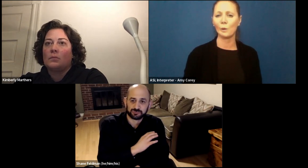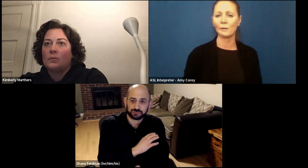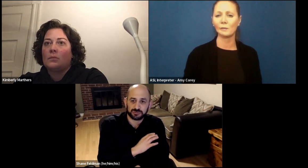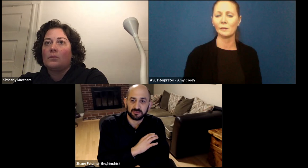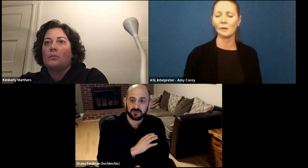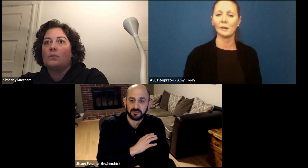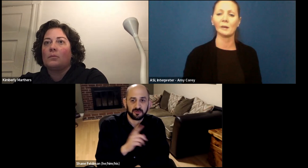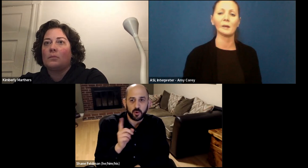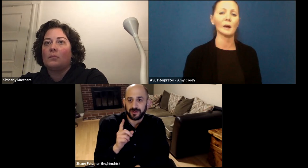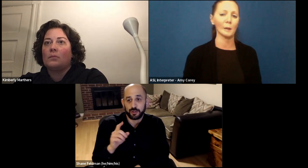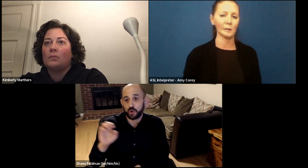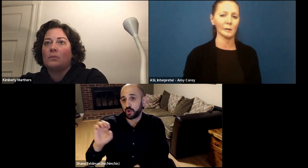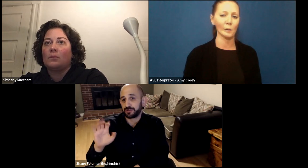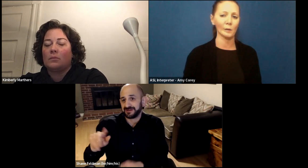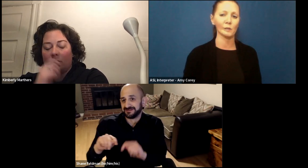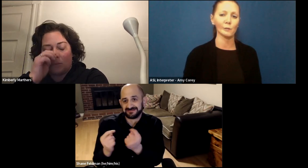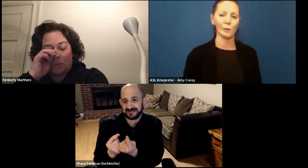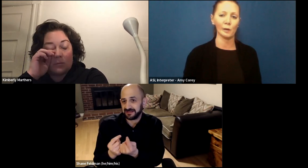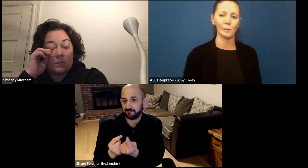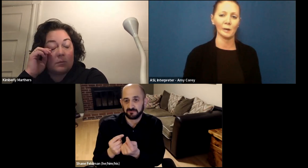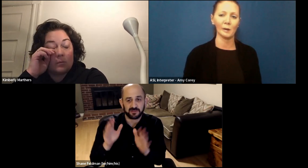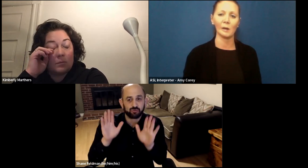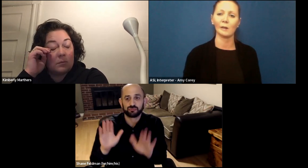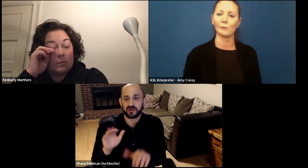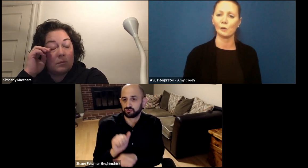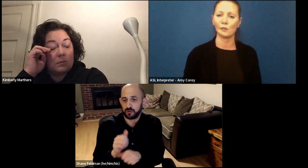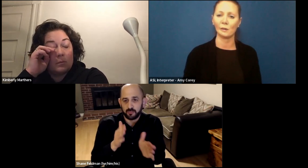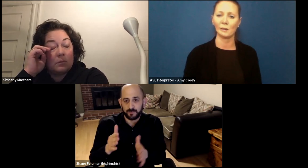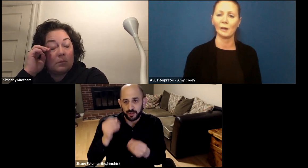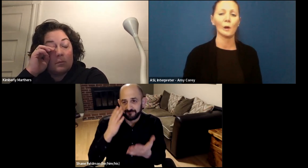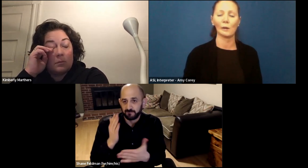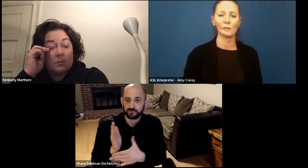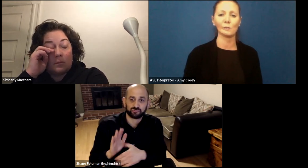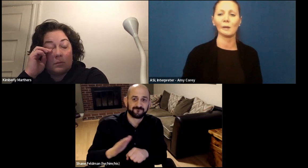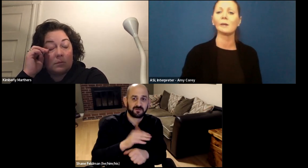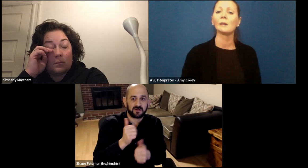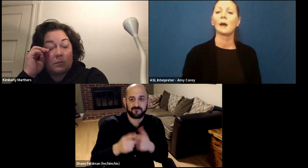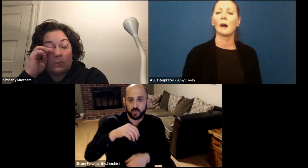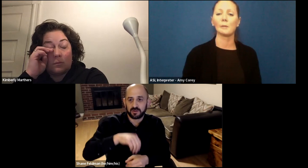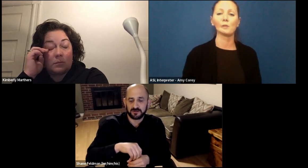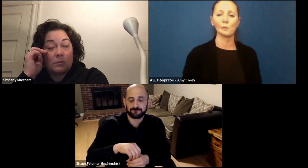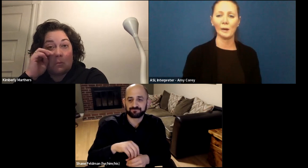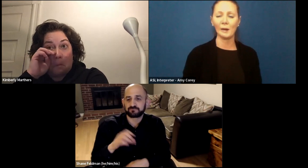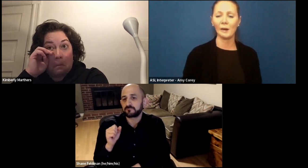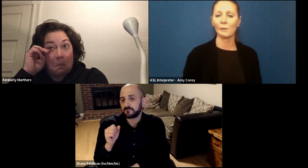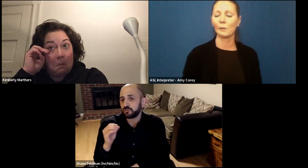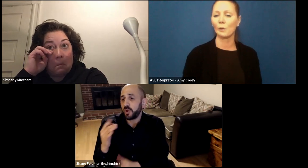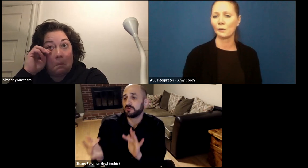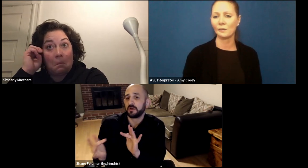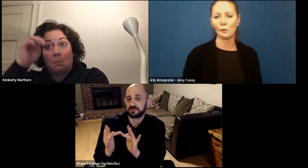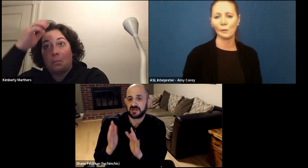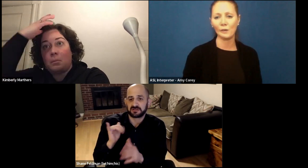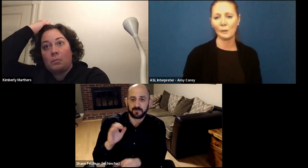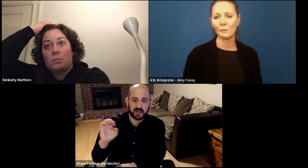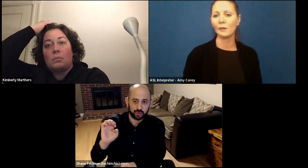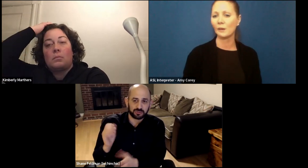those was the origin for the committee, and unfortunately, or excuse me, it was great. Ernest